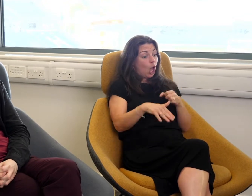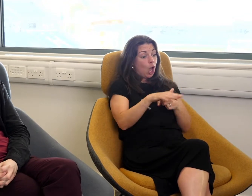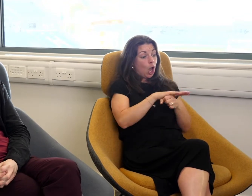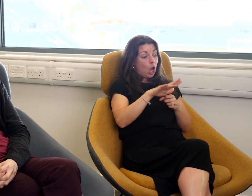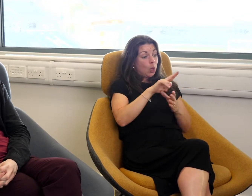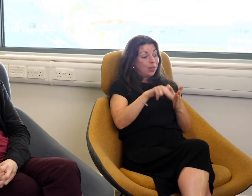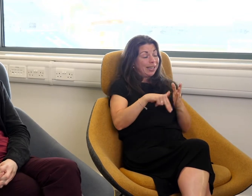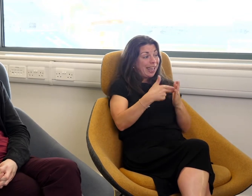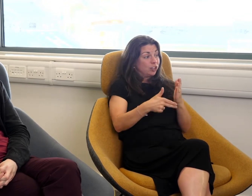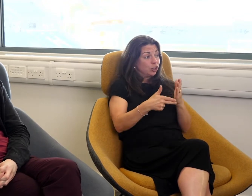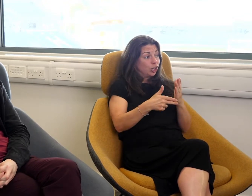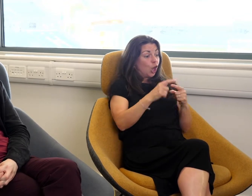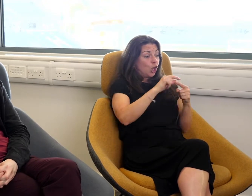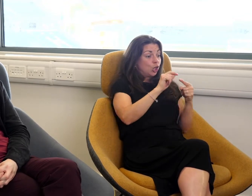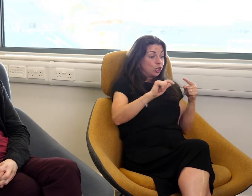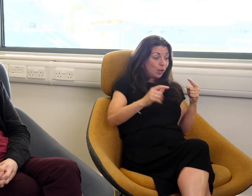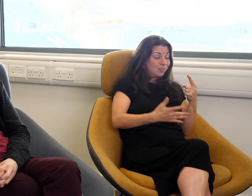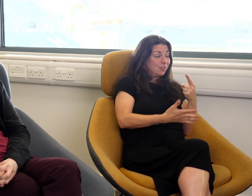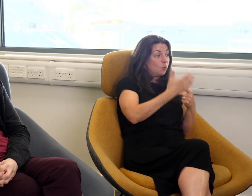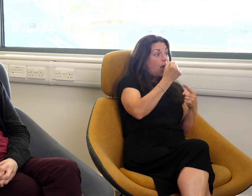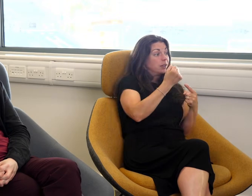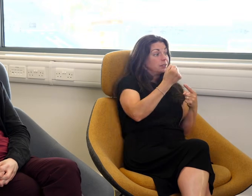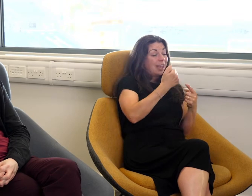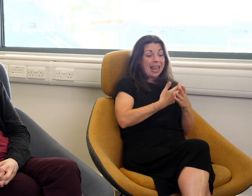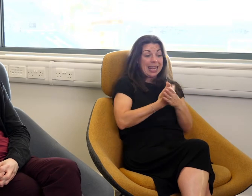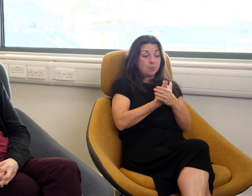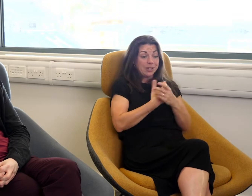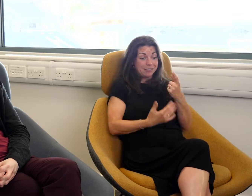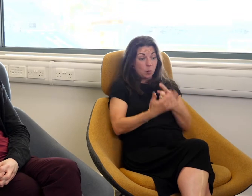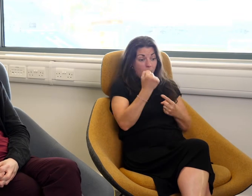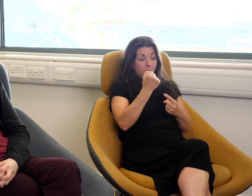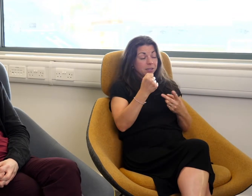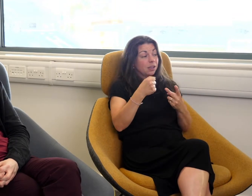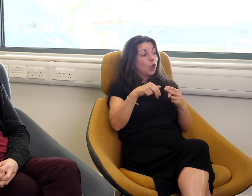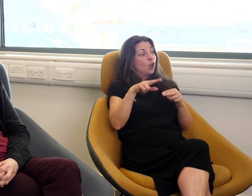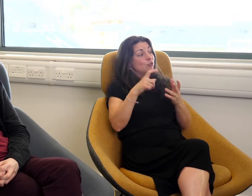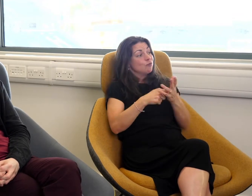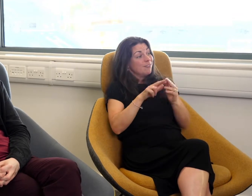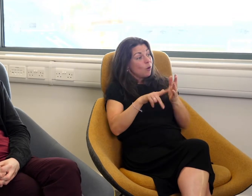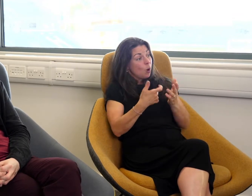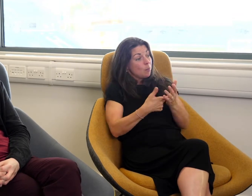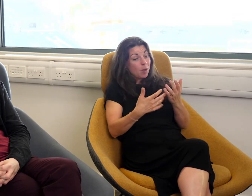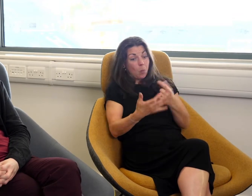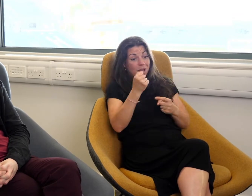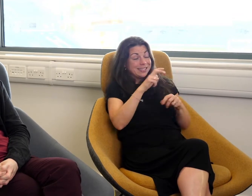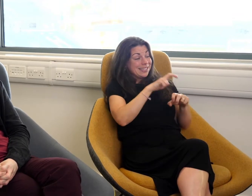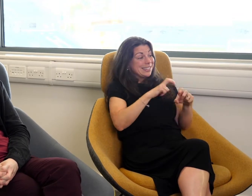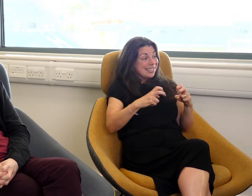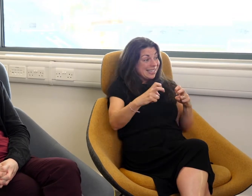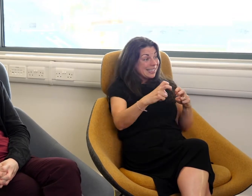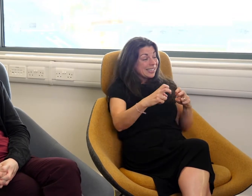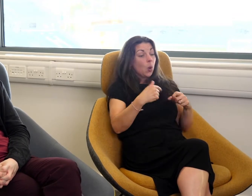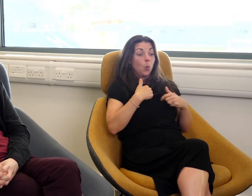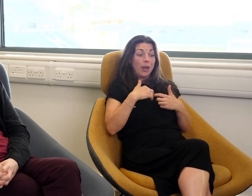winning seats, we had Liberal Democrats winning seats, Reform winning seats, Greens winning seats. Labour held some,